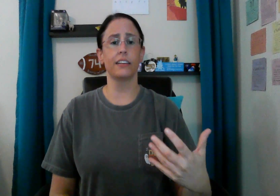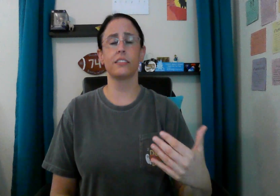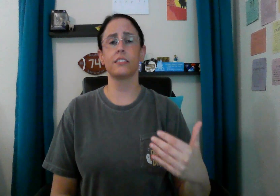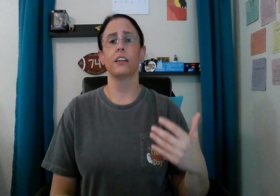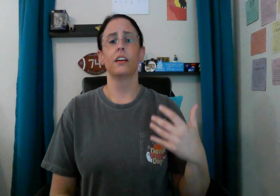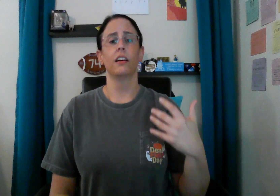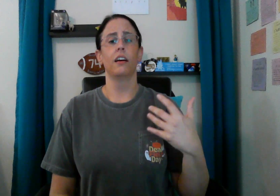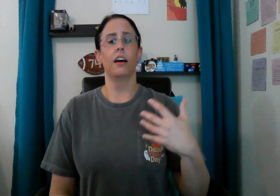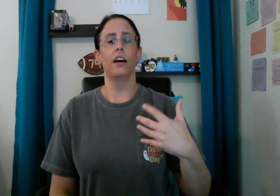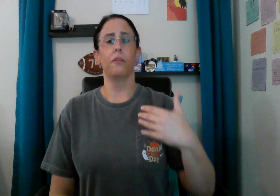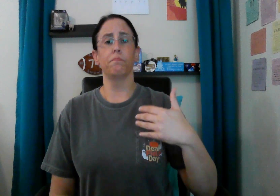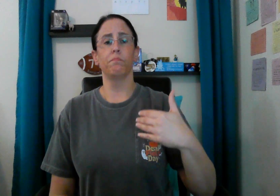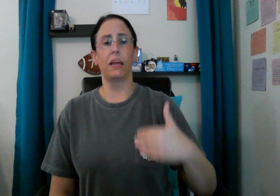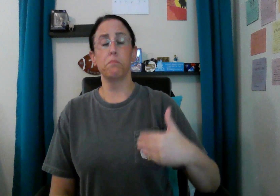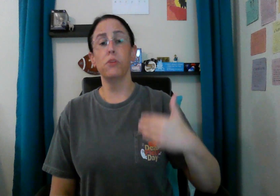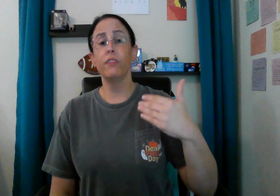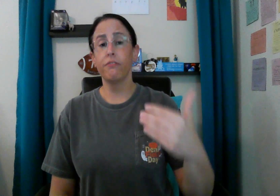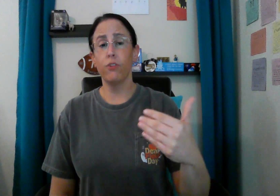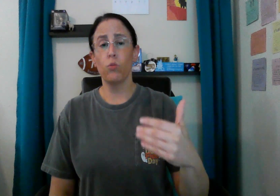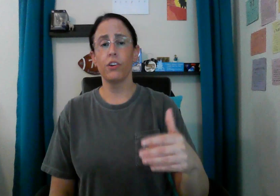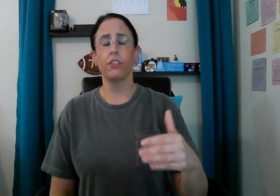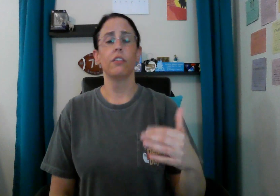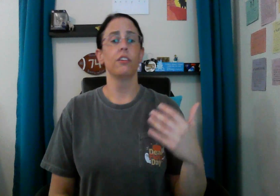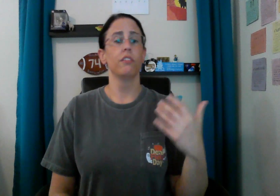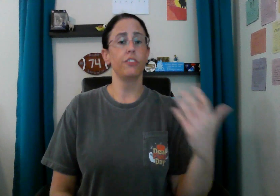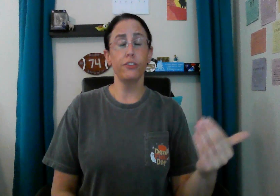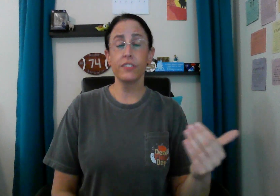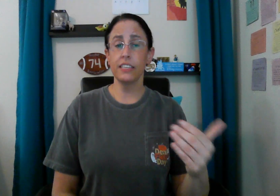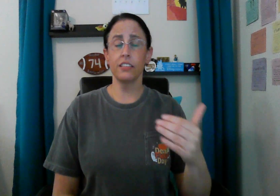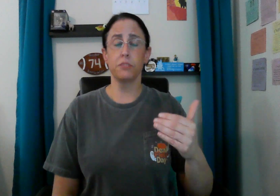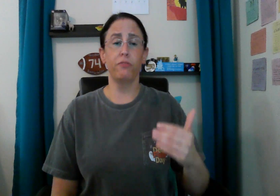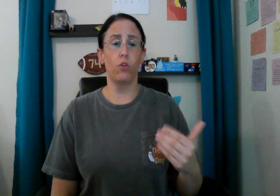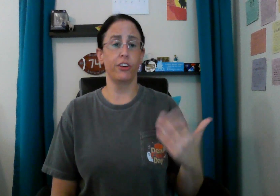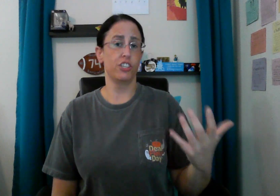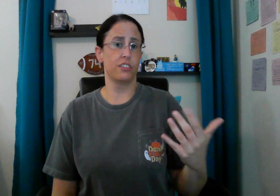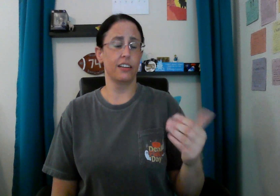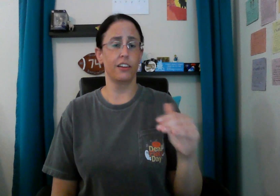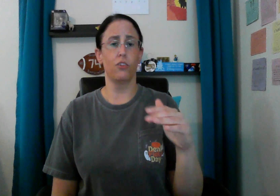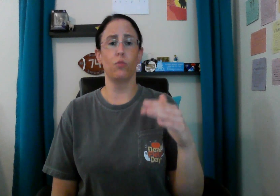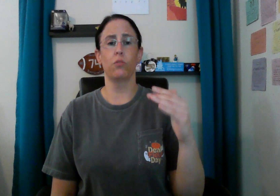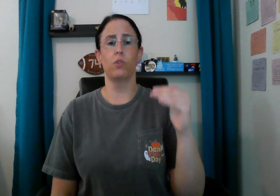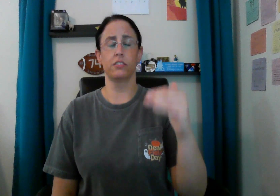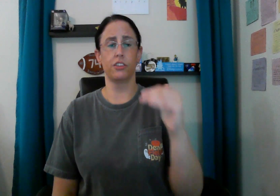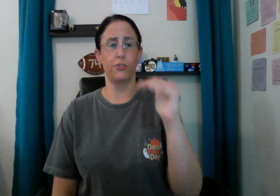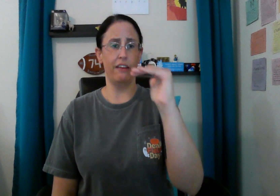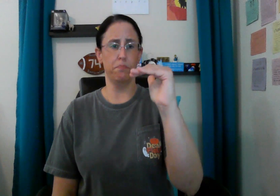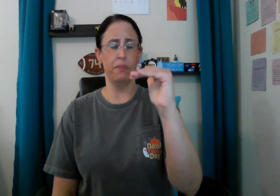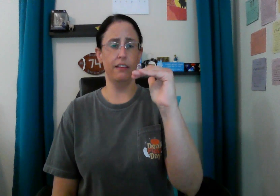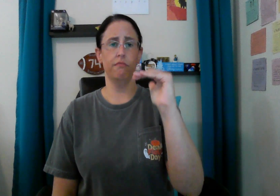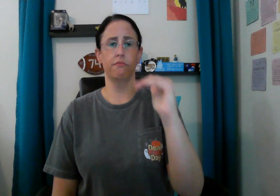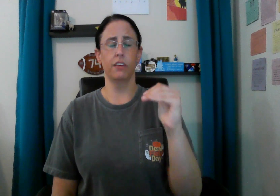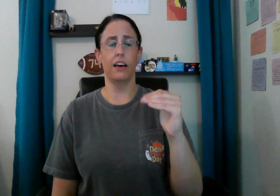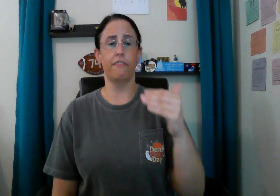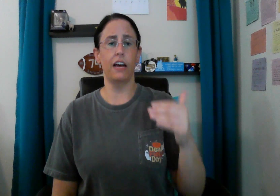next, like moving forward. You've seen this before, you just didn't know what it was. So you have a bent five